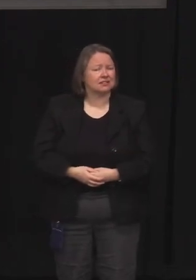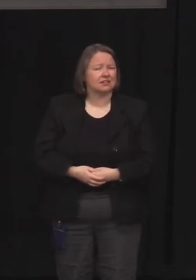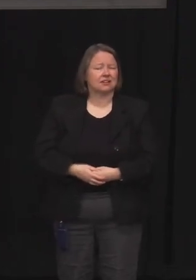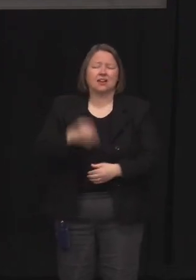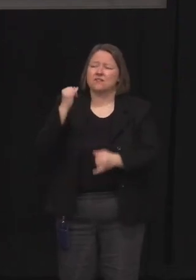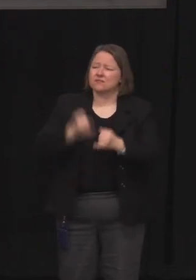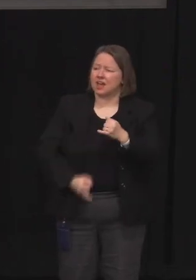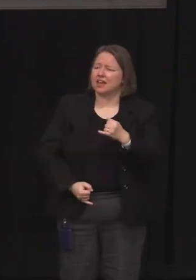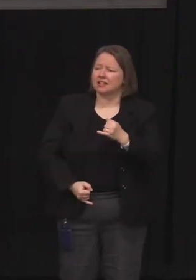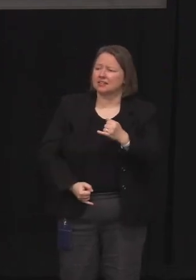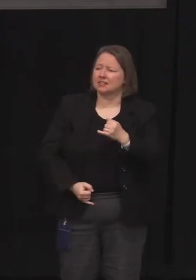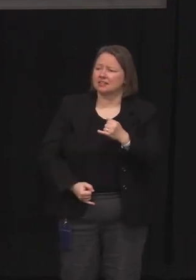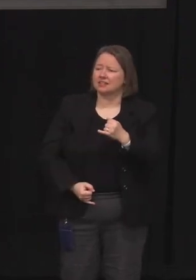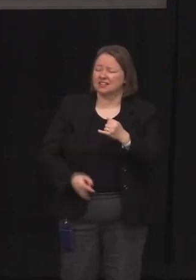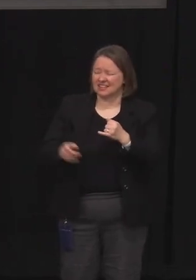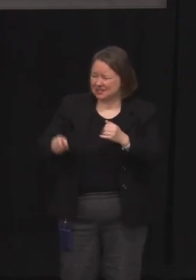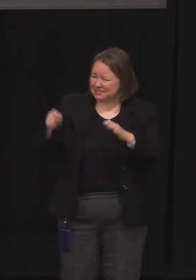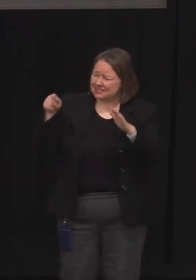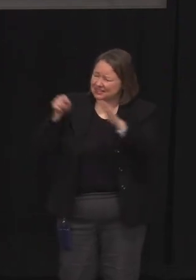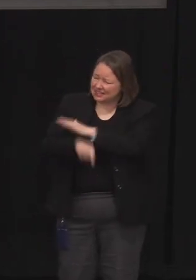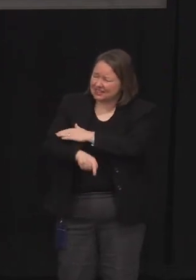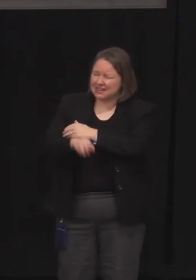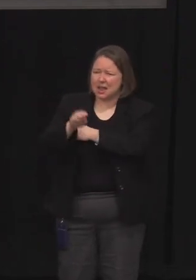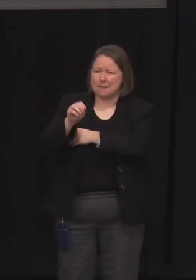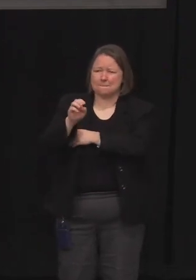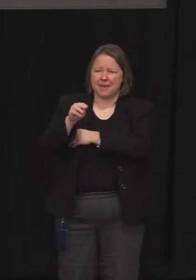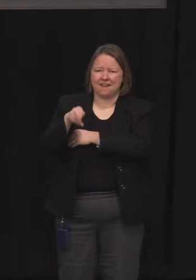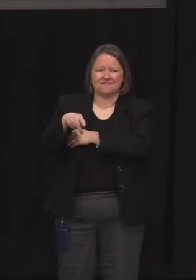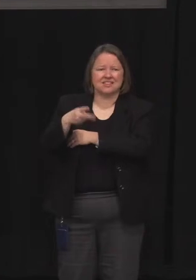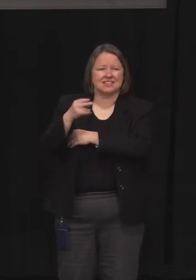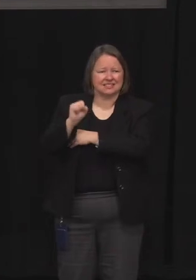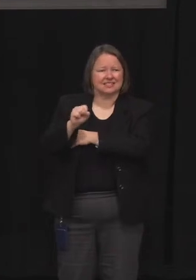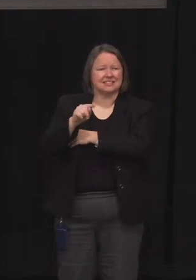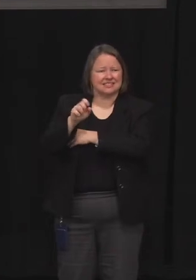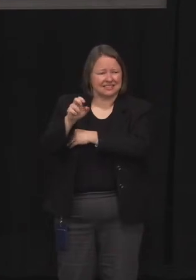and finally to him being assassinated in Memphis, Tennessee.